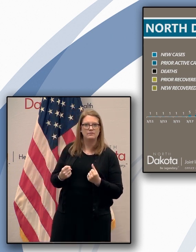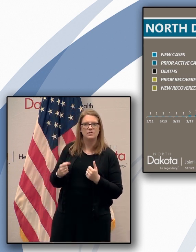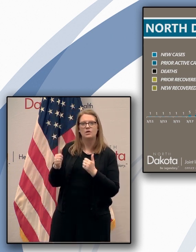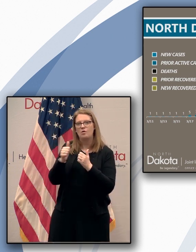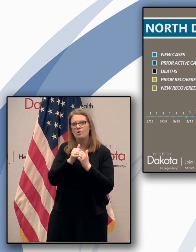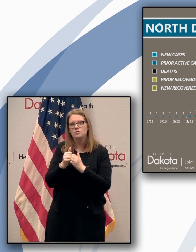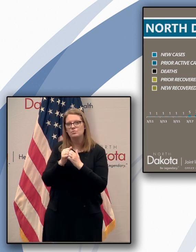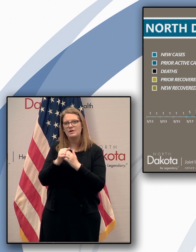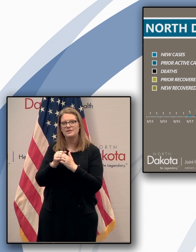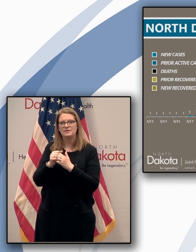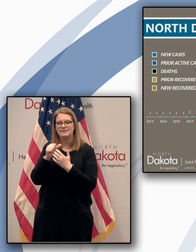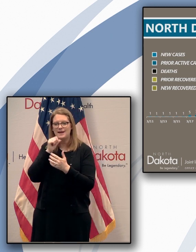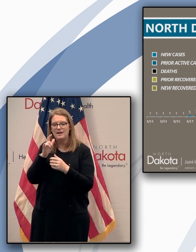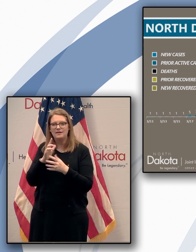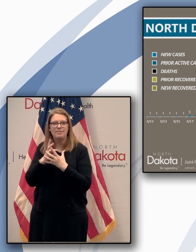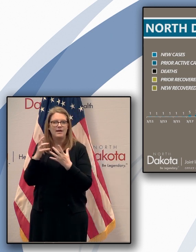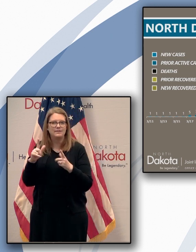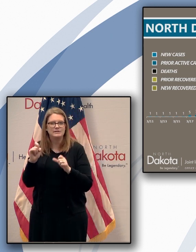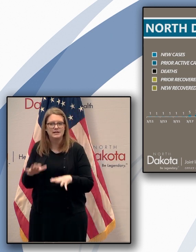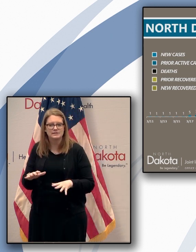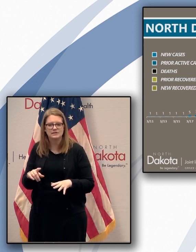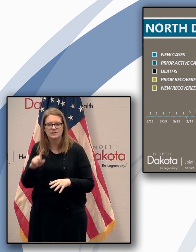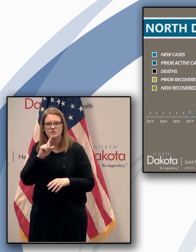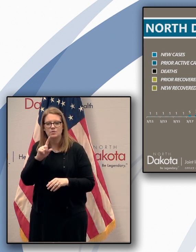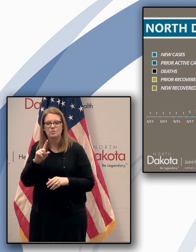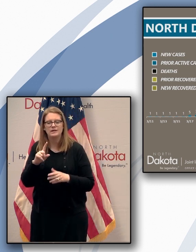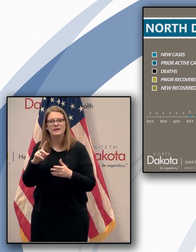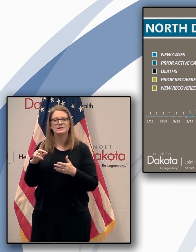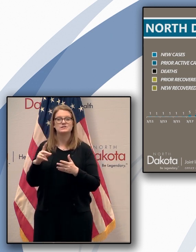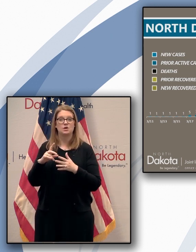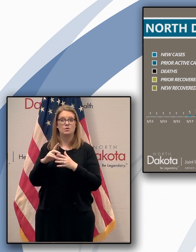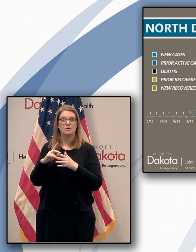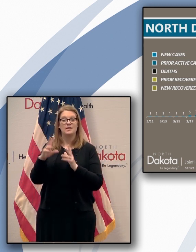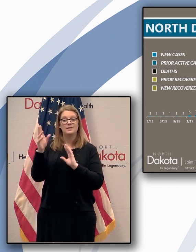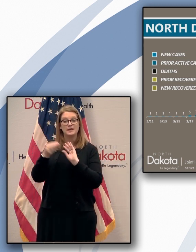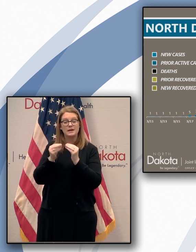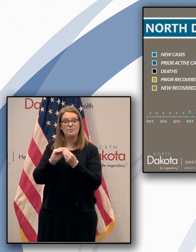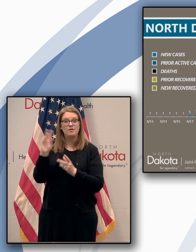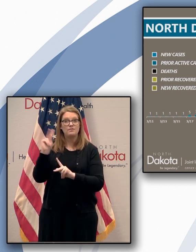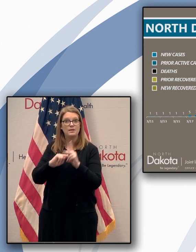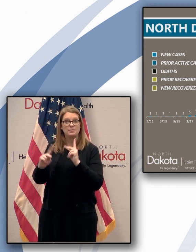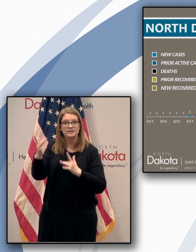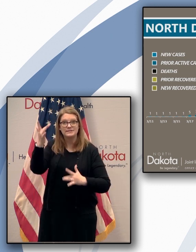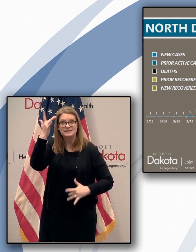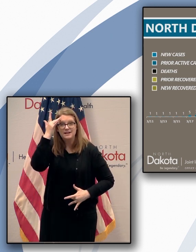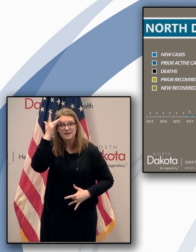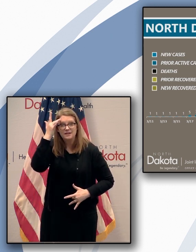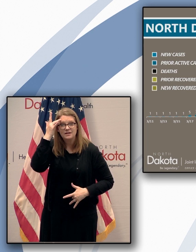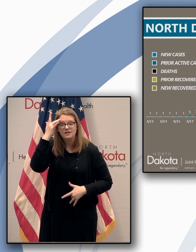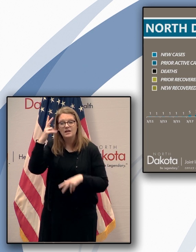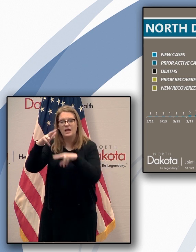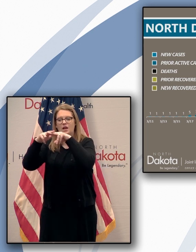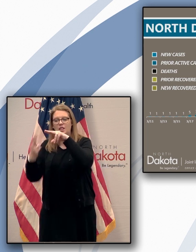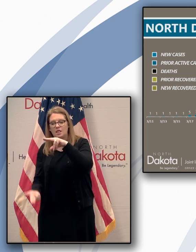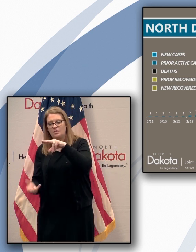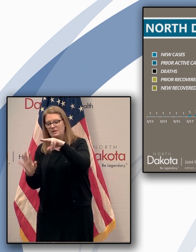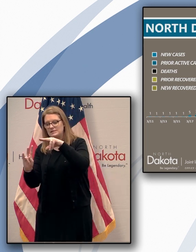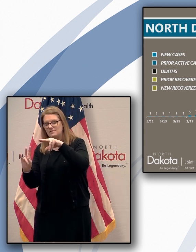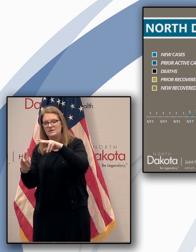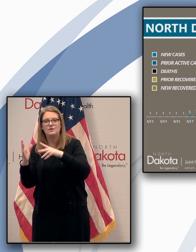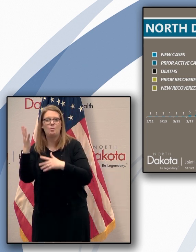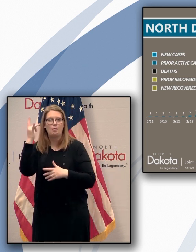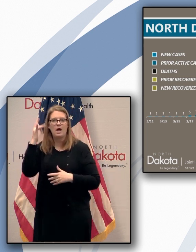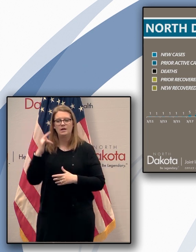lack of testing, we saw a net -7 decrease in active cases, and that's why that chart drops down when the reality